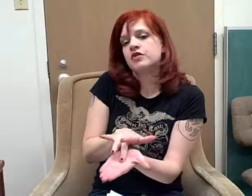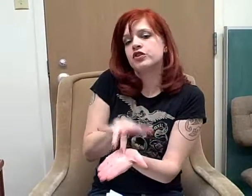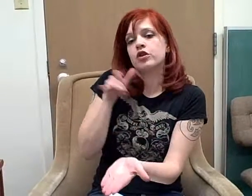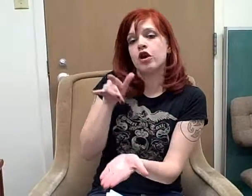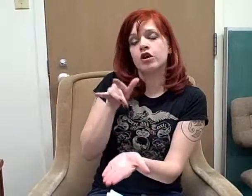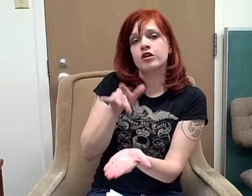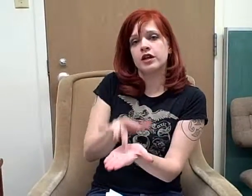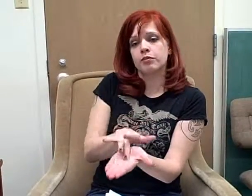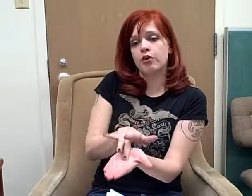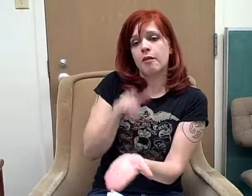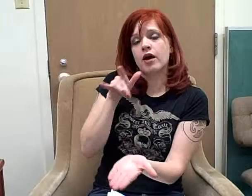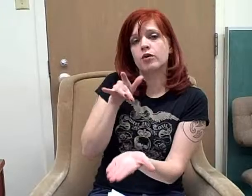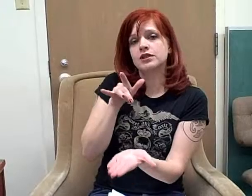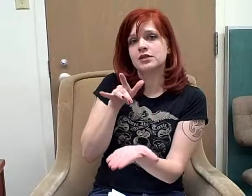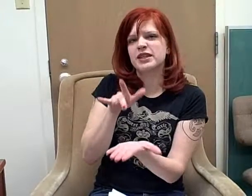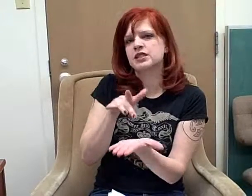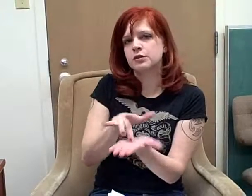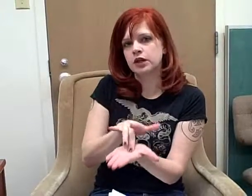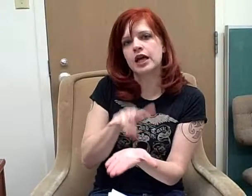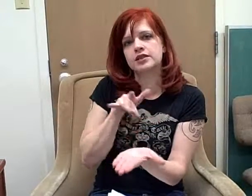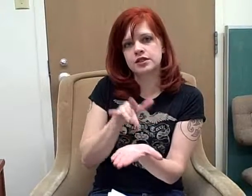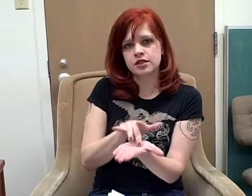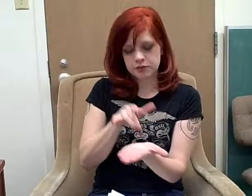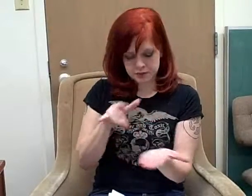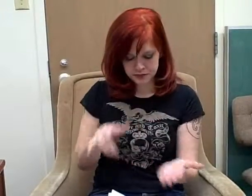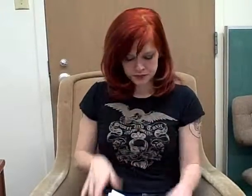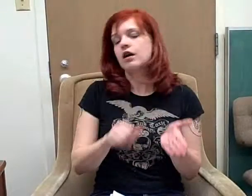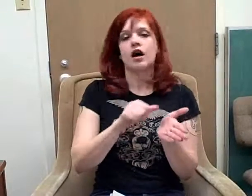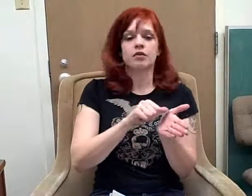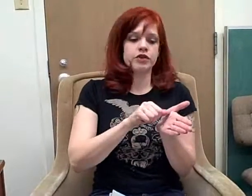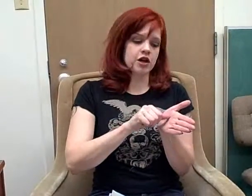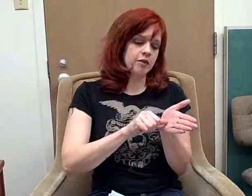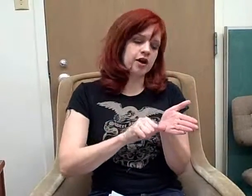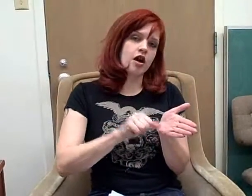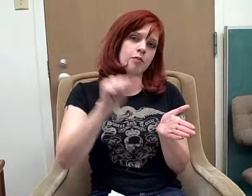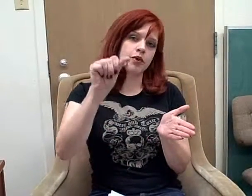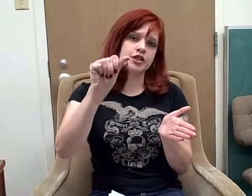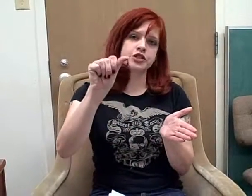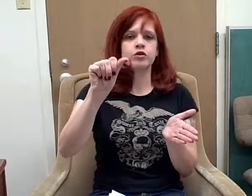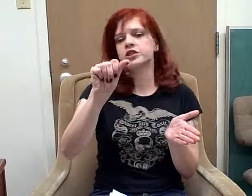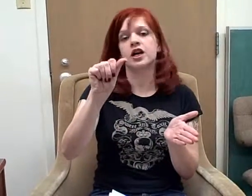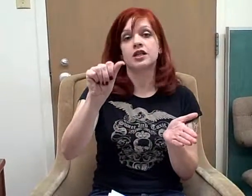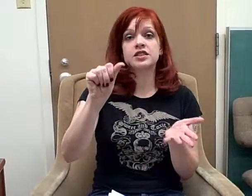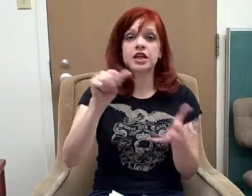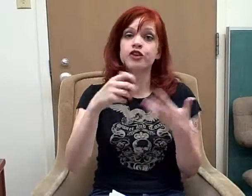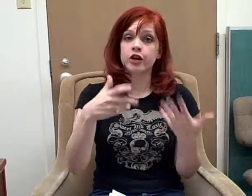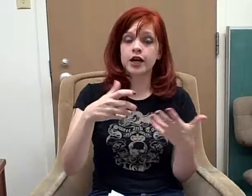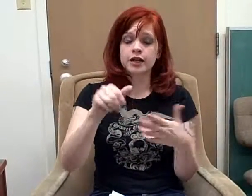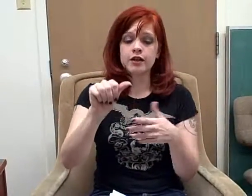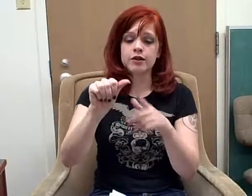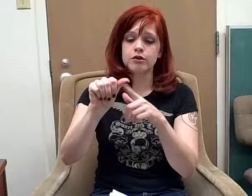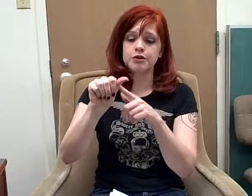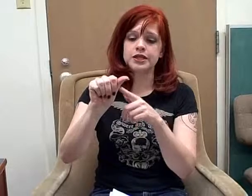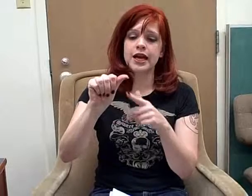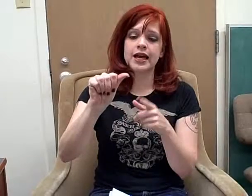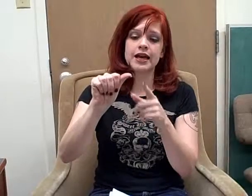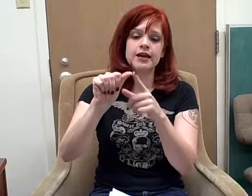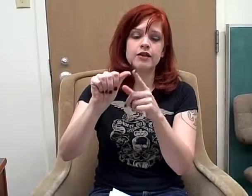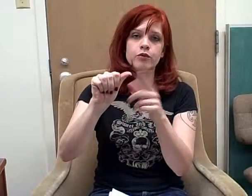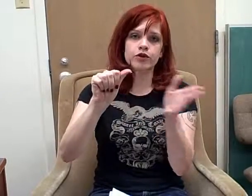do it hard and pull it back once, it means to molest. If you're talking about an operation or to cut skin or cutting, you would use an A with your